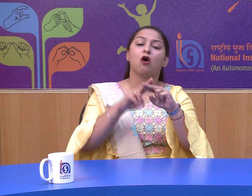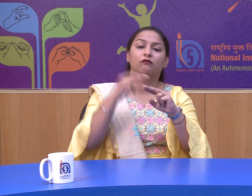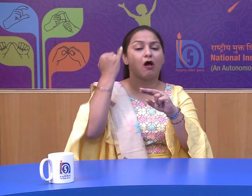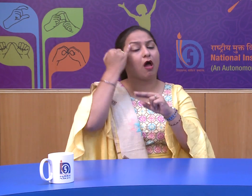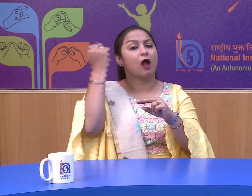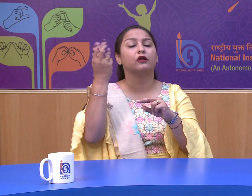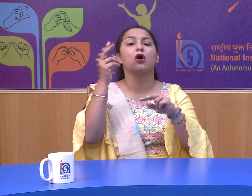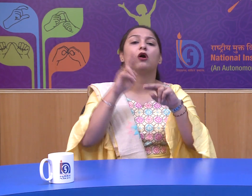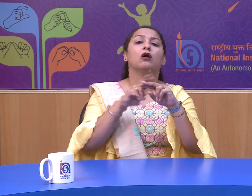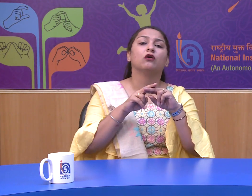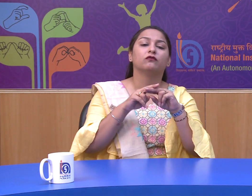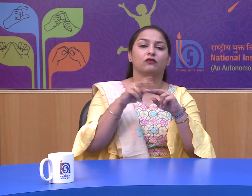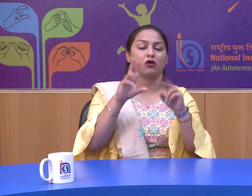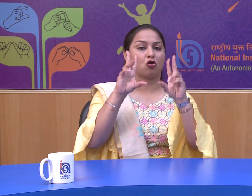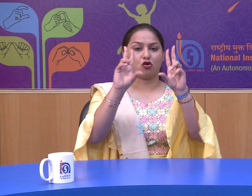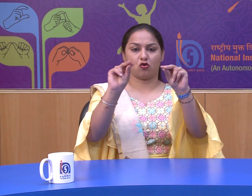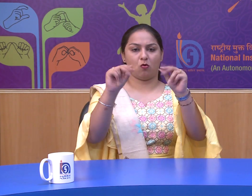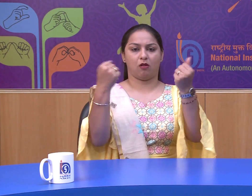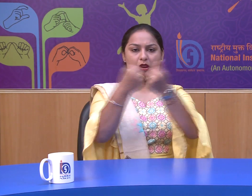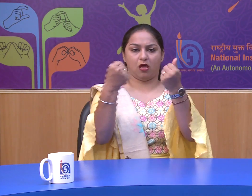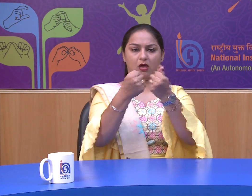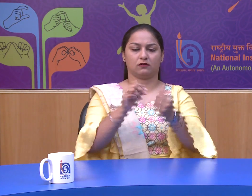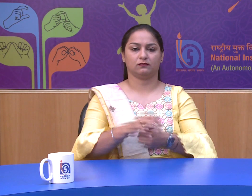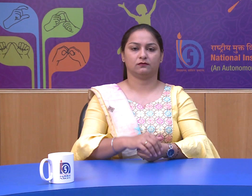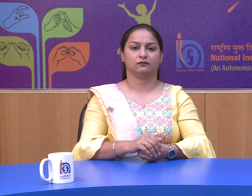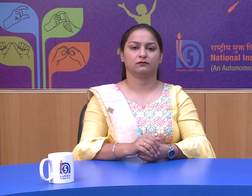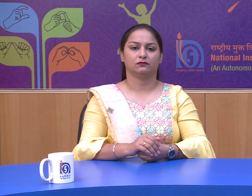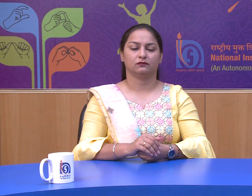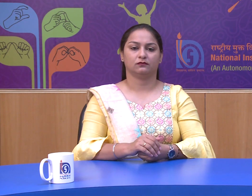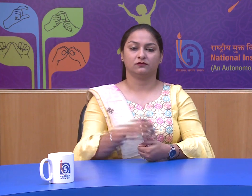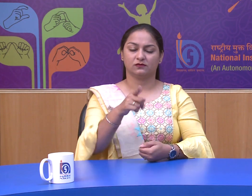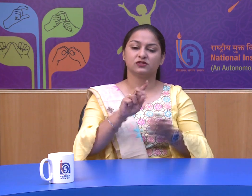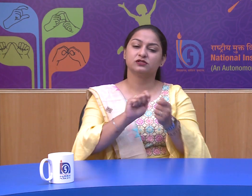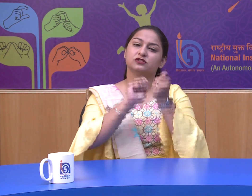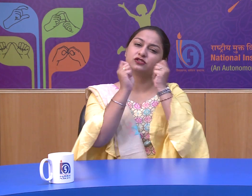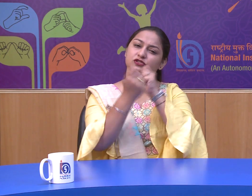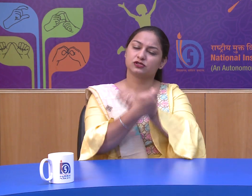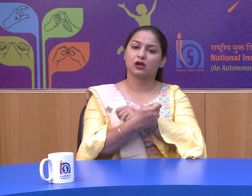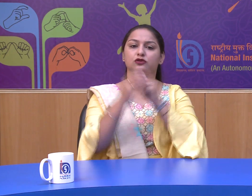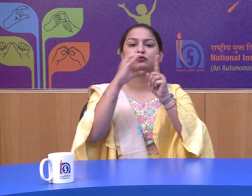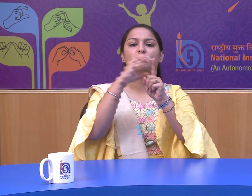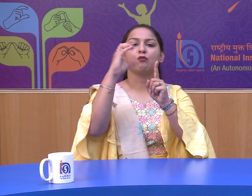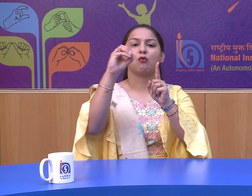of no violence. He changed his policy